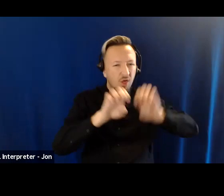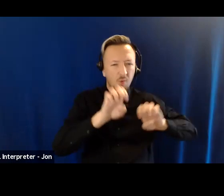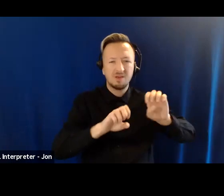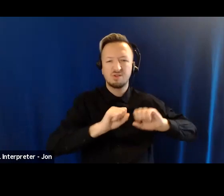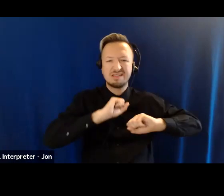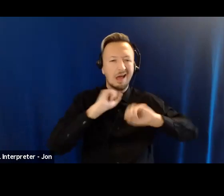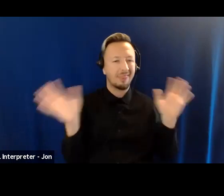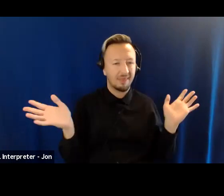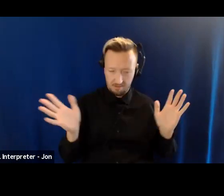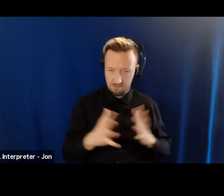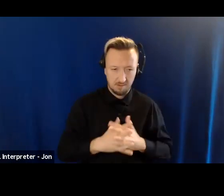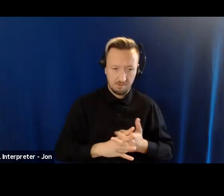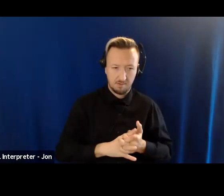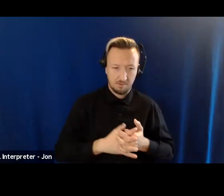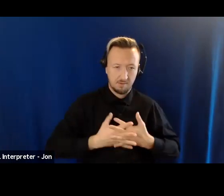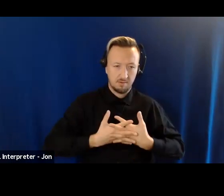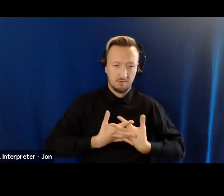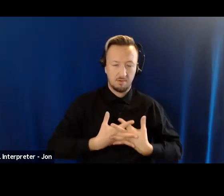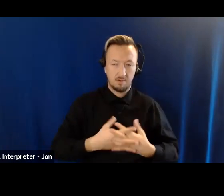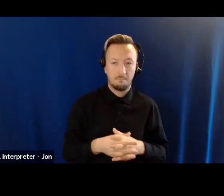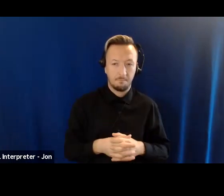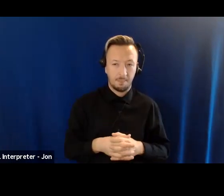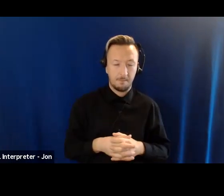inclusion in any of the minimum data set